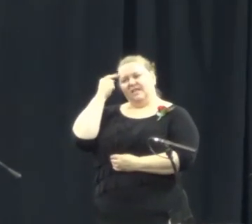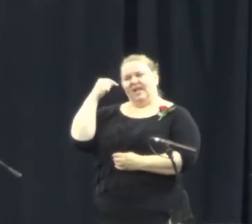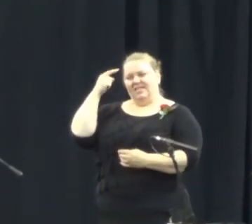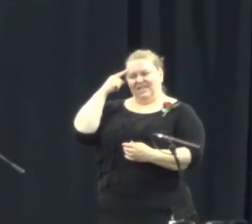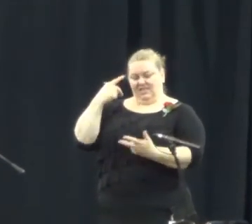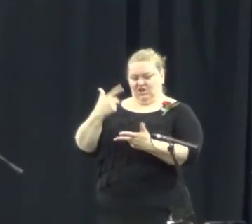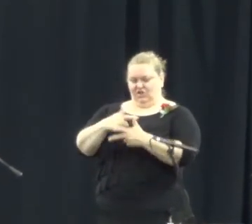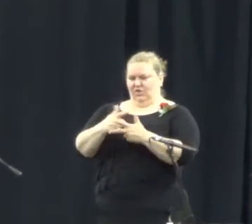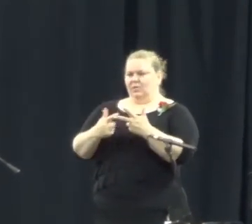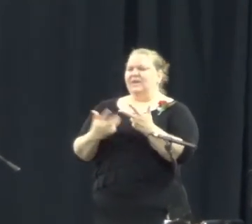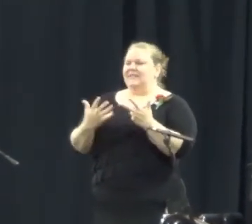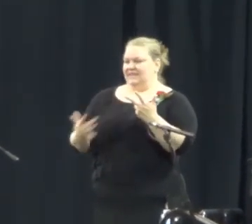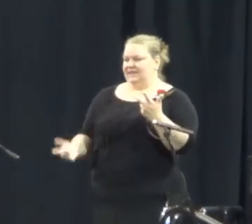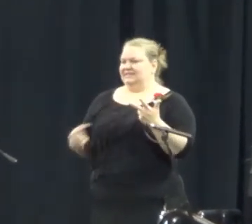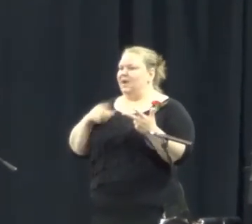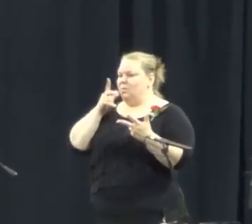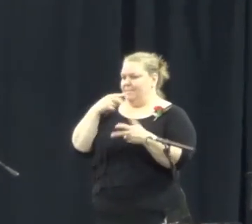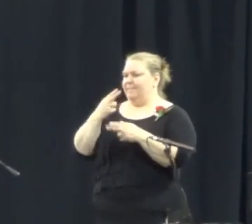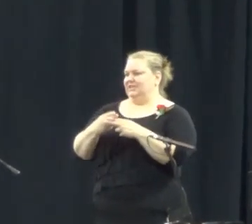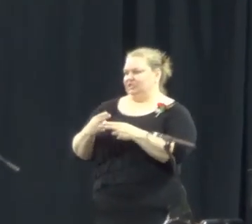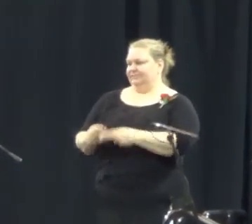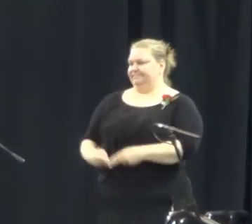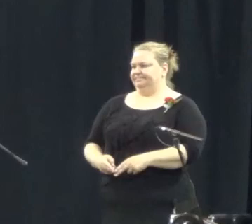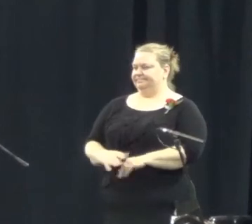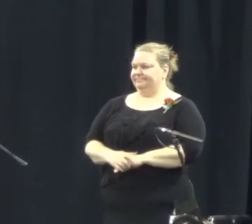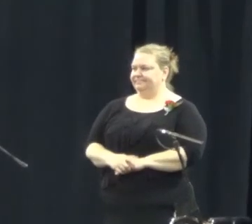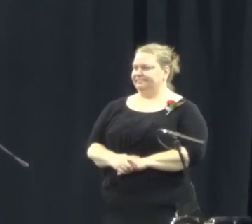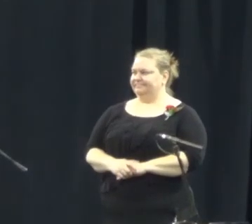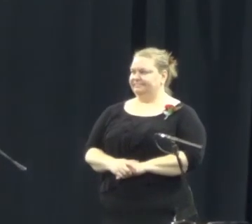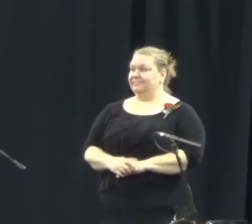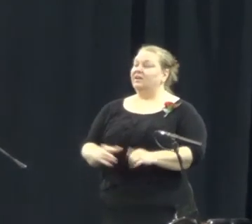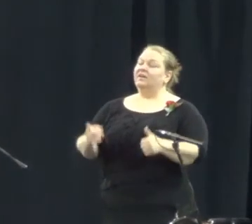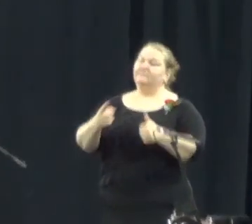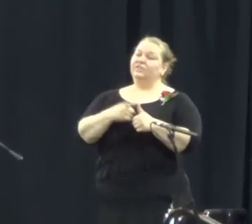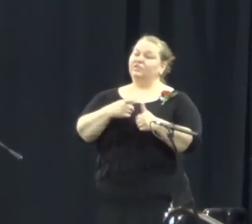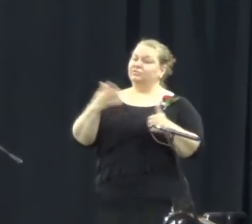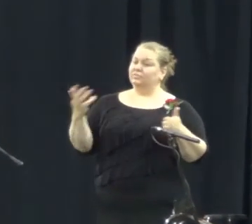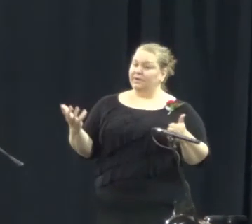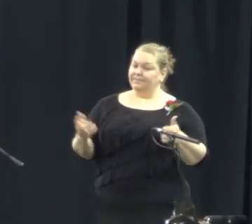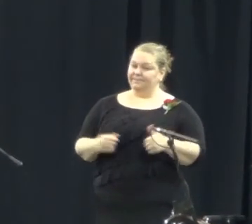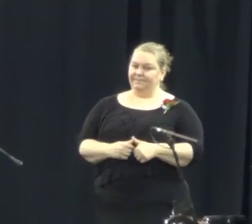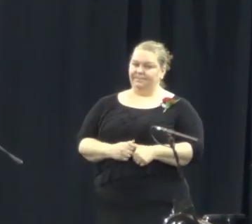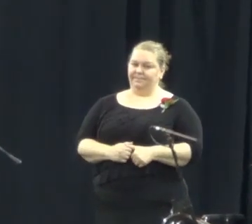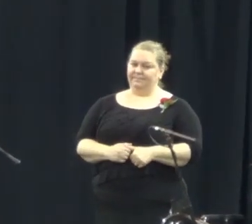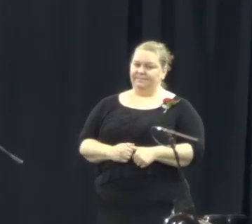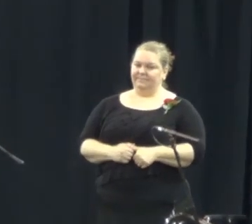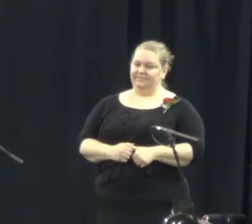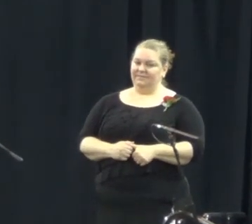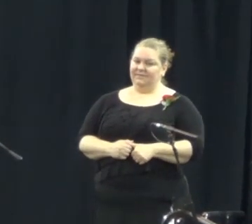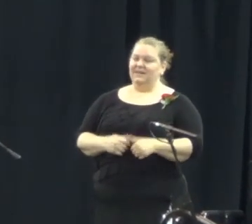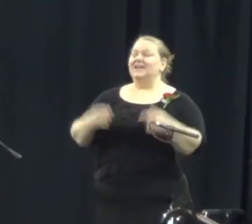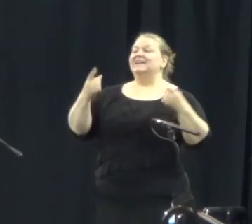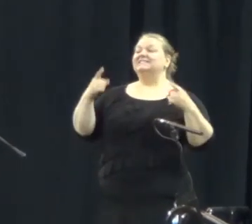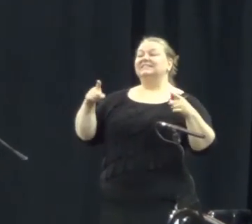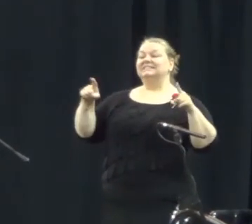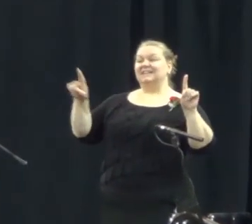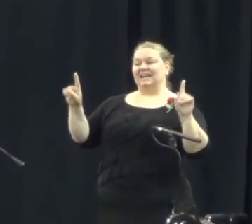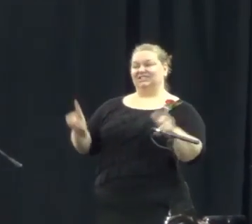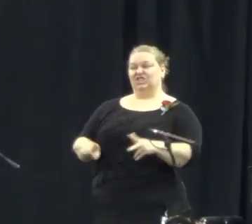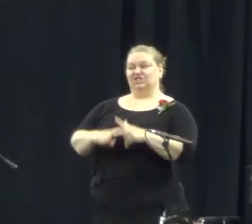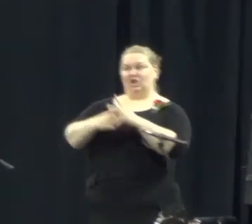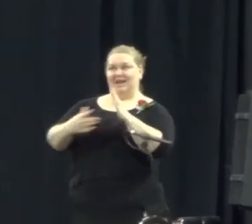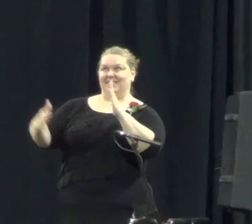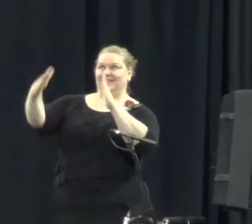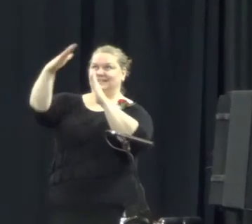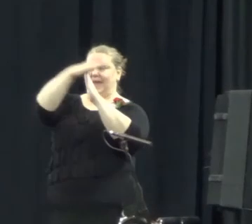are about three things I'd like to mention tonight. And the first is that success starts at the